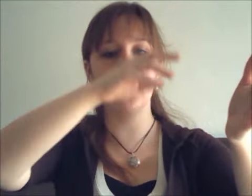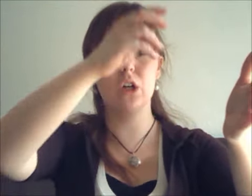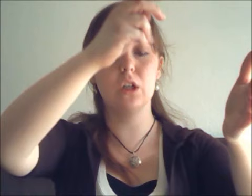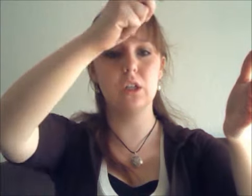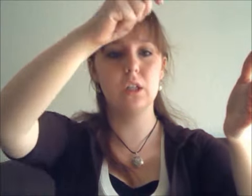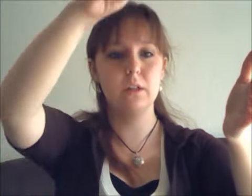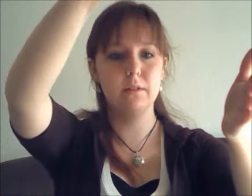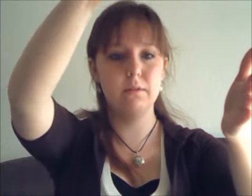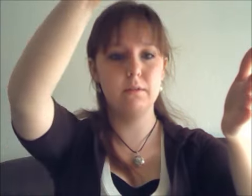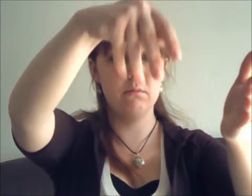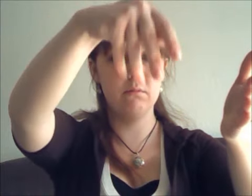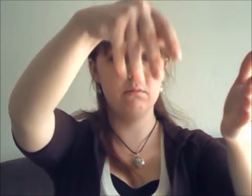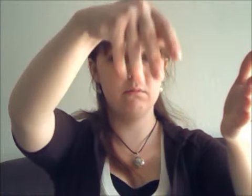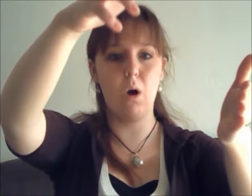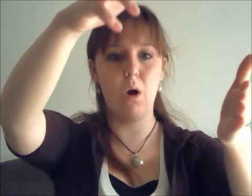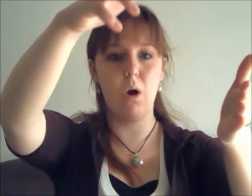dirt, throw inside.